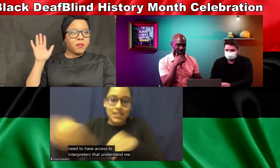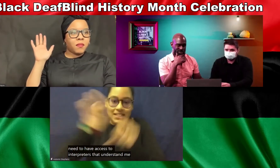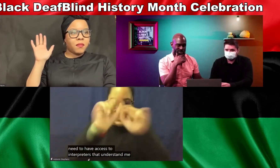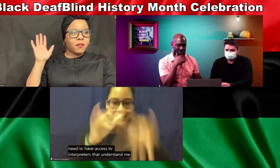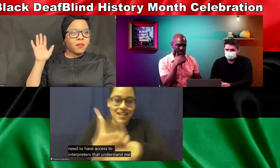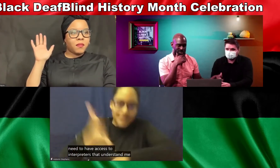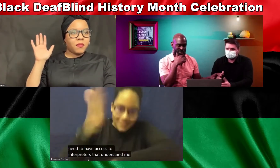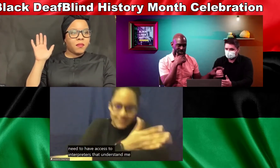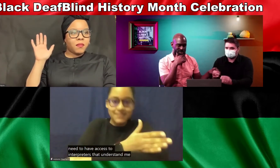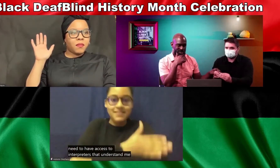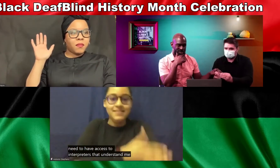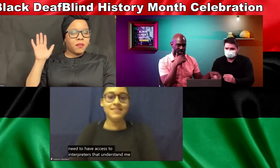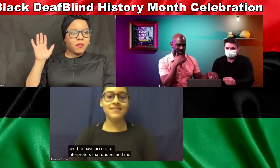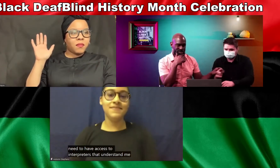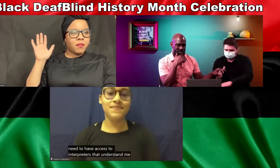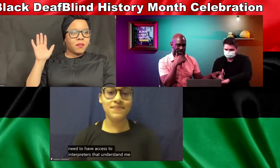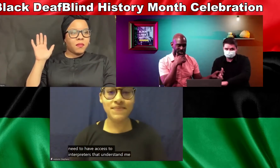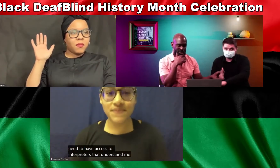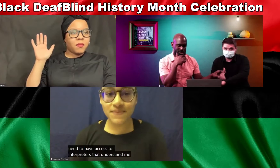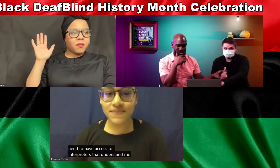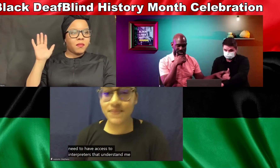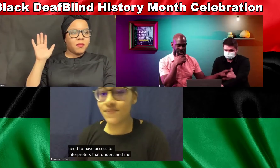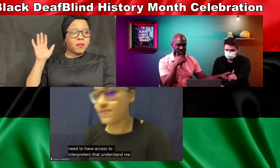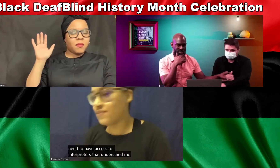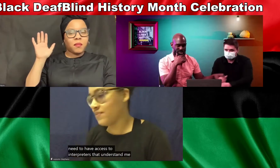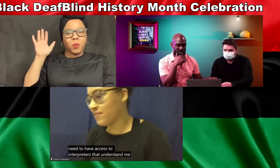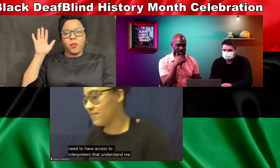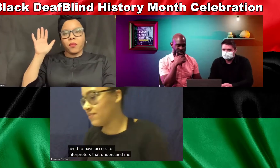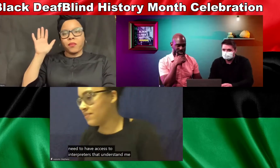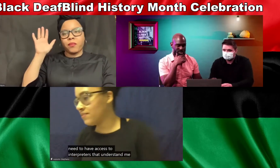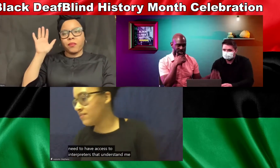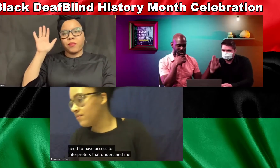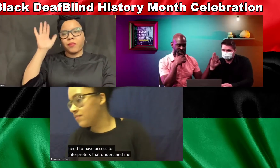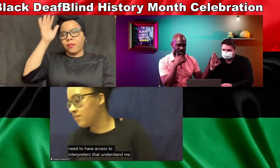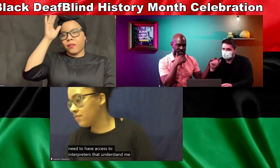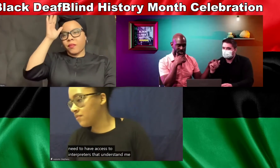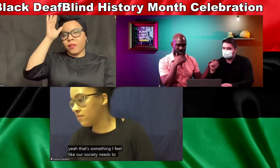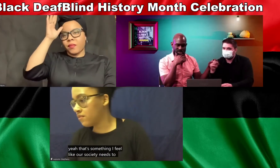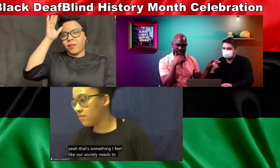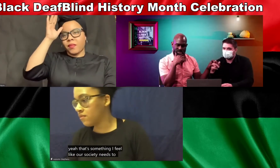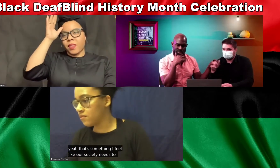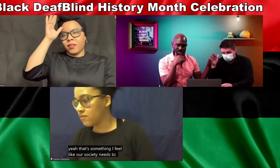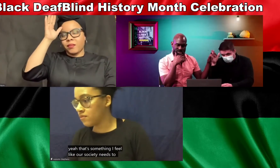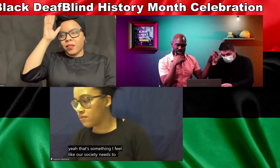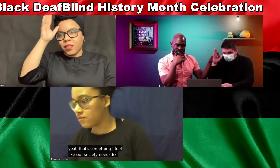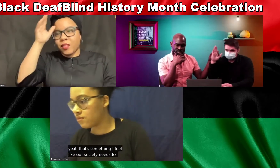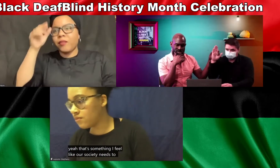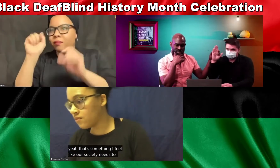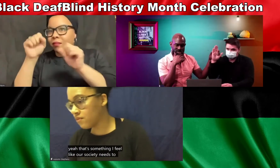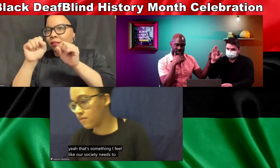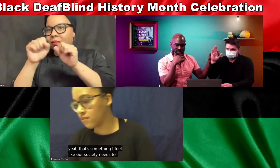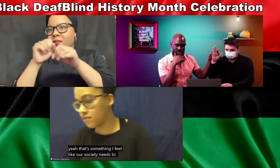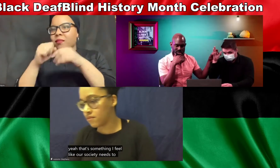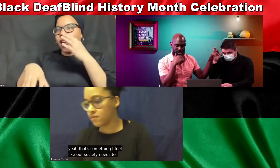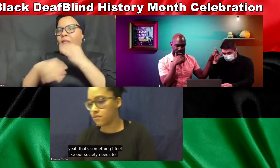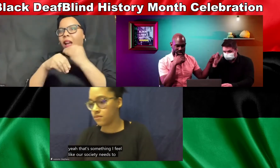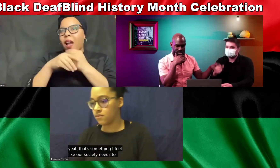So yeah, that's something that I feel like our society needs to improve in that way. Ashley is raising her hand.